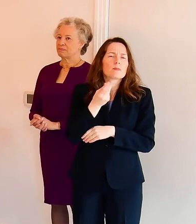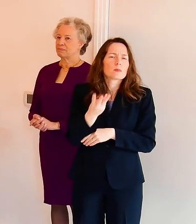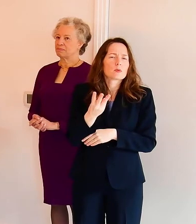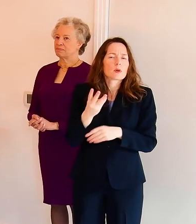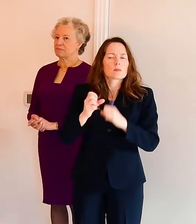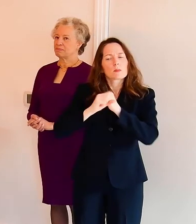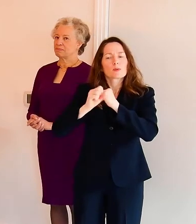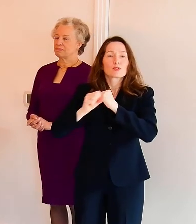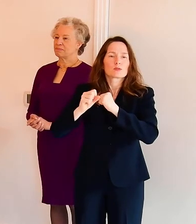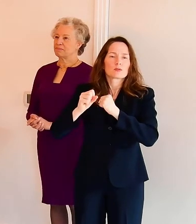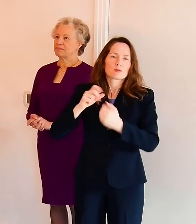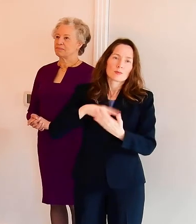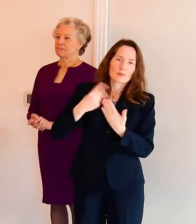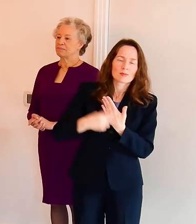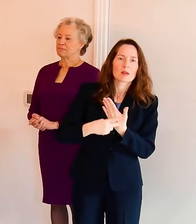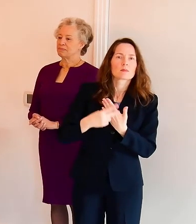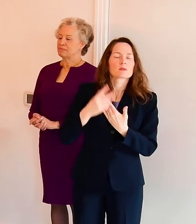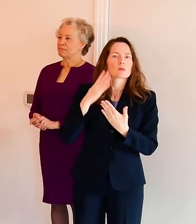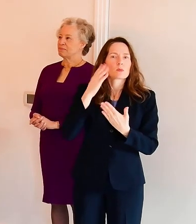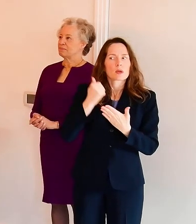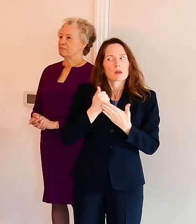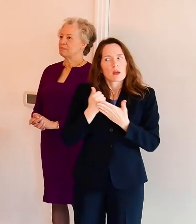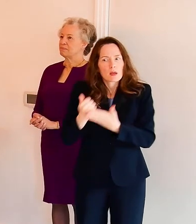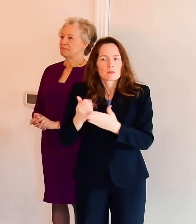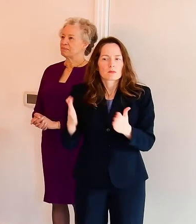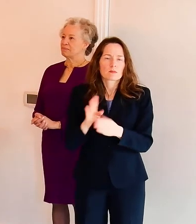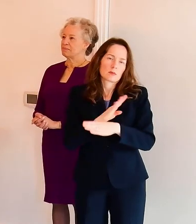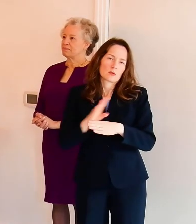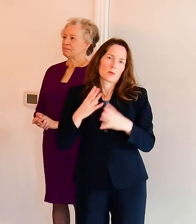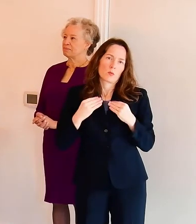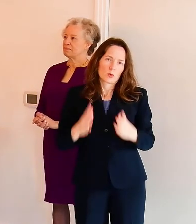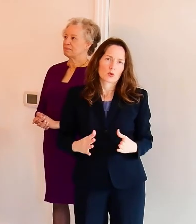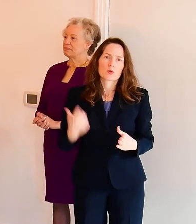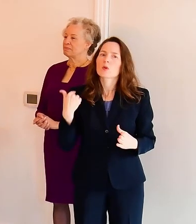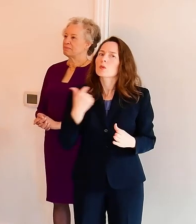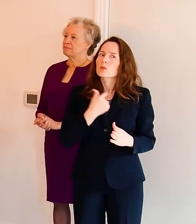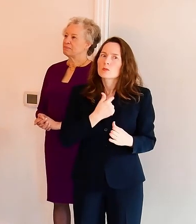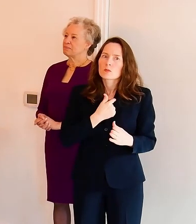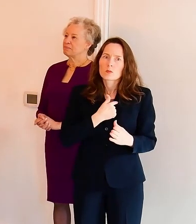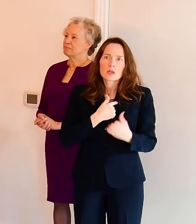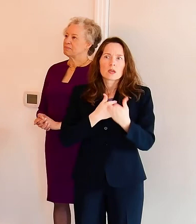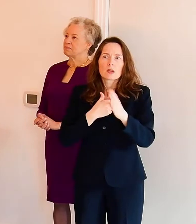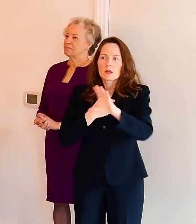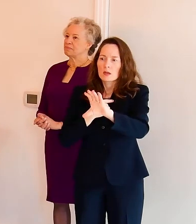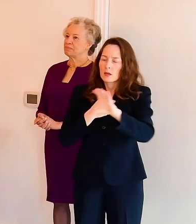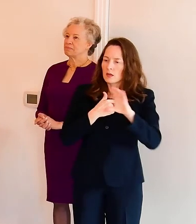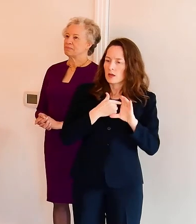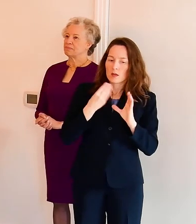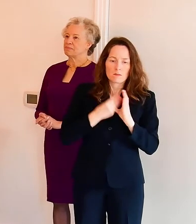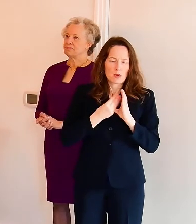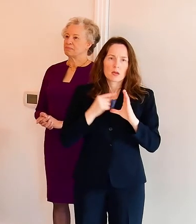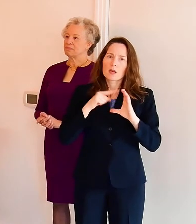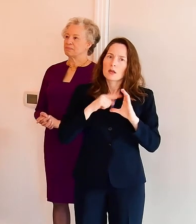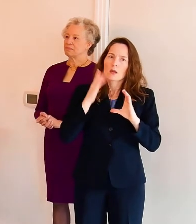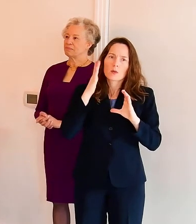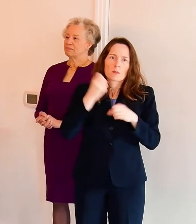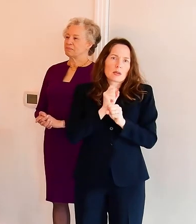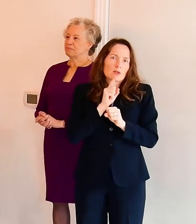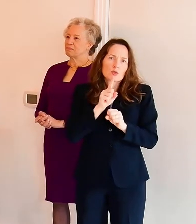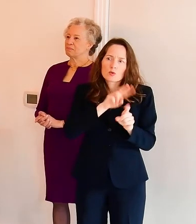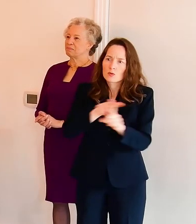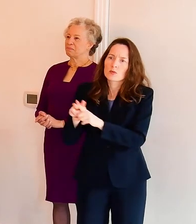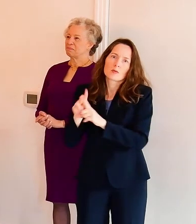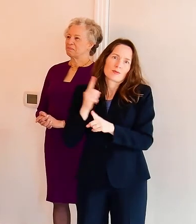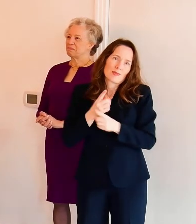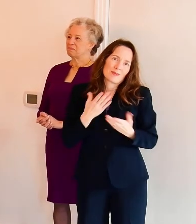for our resilient small business owners. We will maximize every dollar provided by Executive Ball through the funding. Thank you so much for helping us